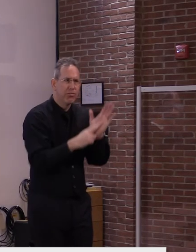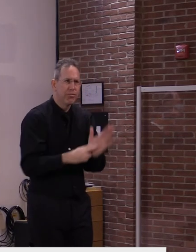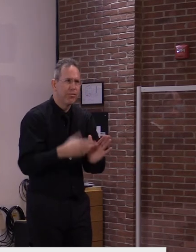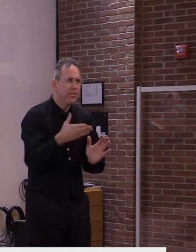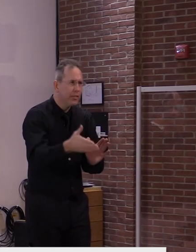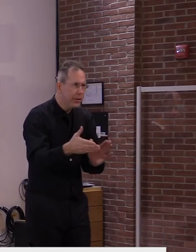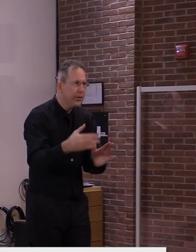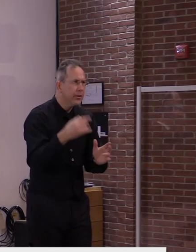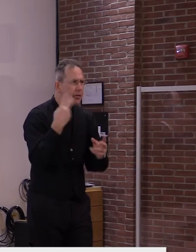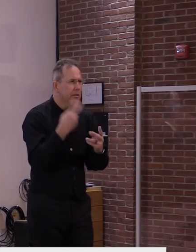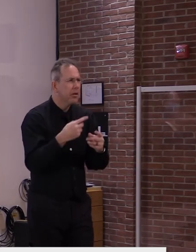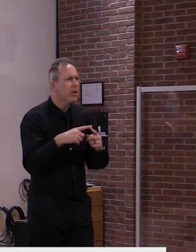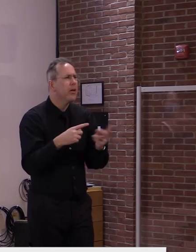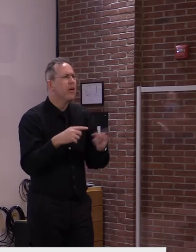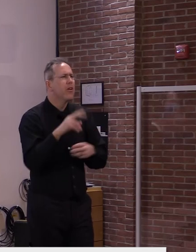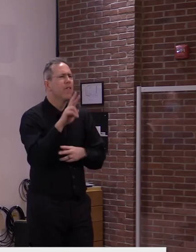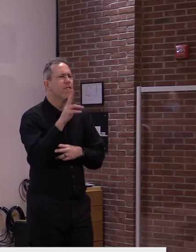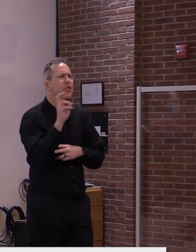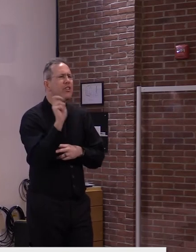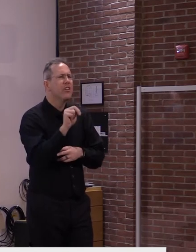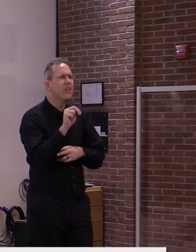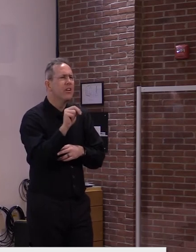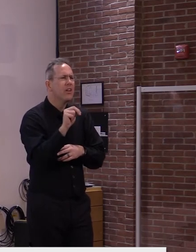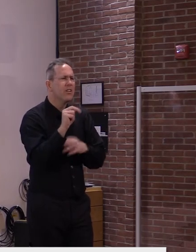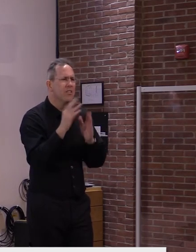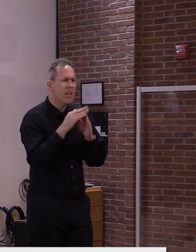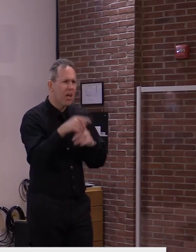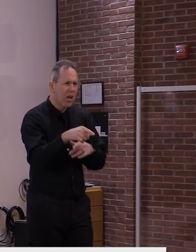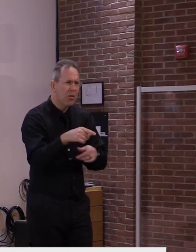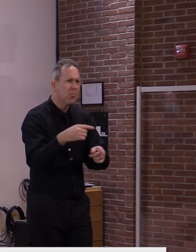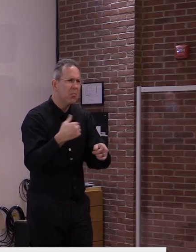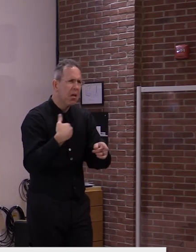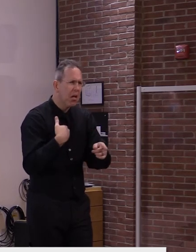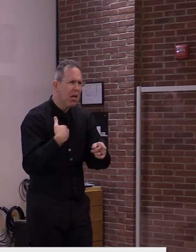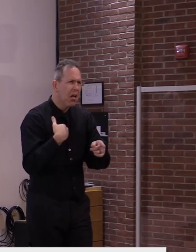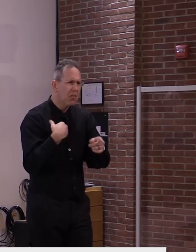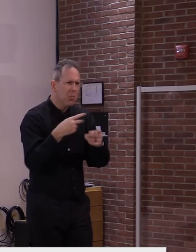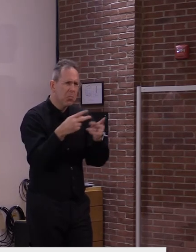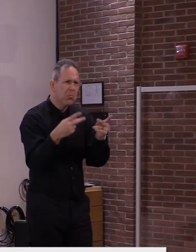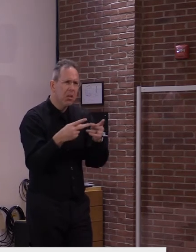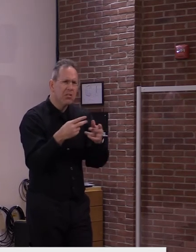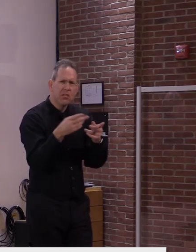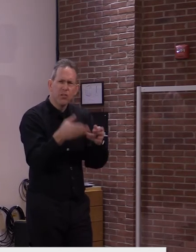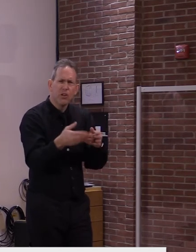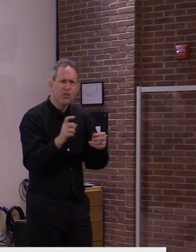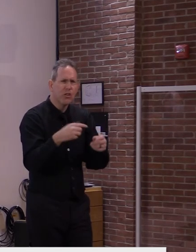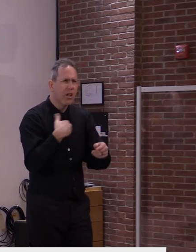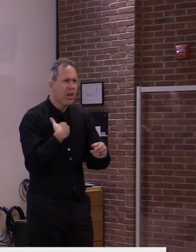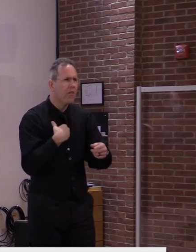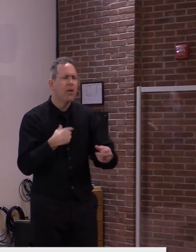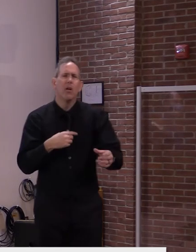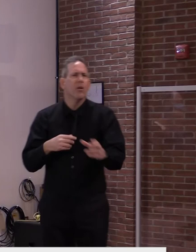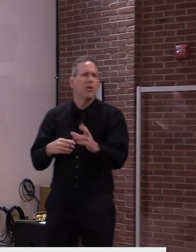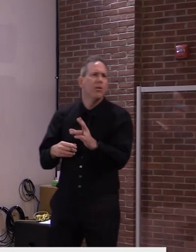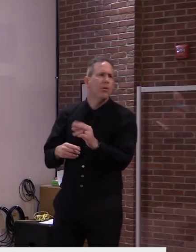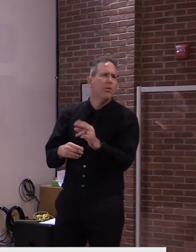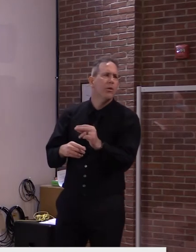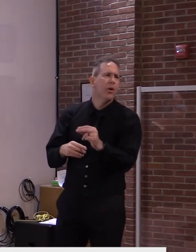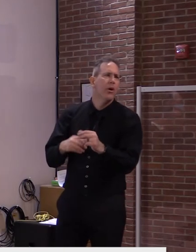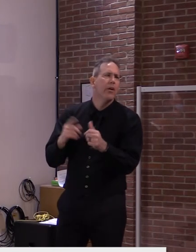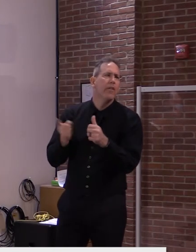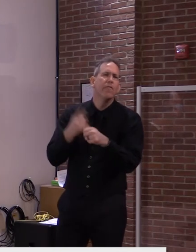to. We also just to let that was on the first day. That might have been a glitch. I don't know. I have any more context on that?